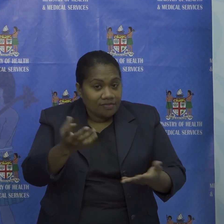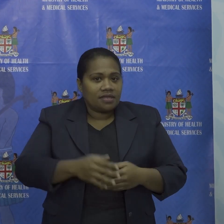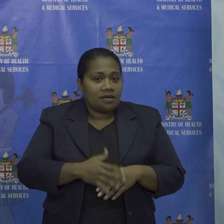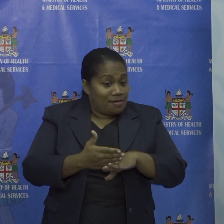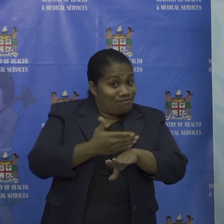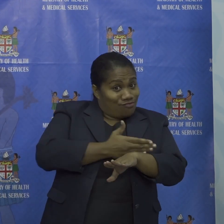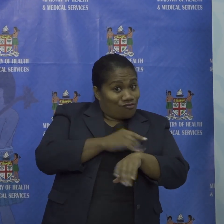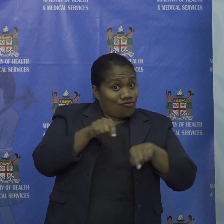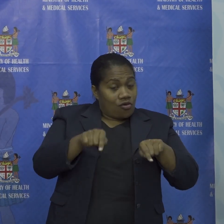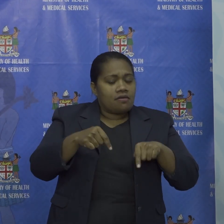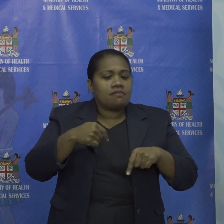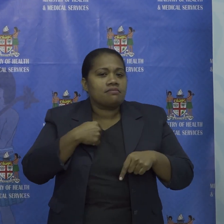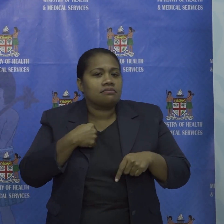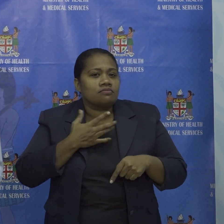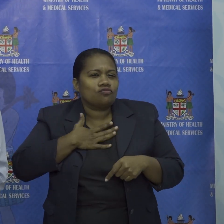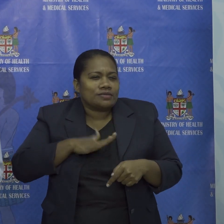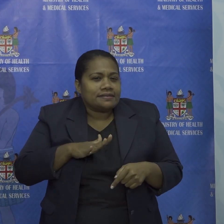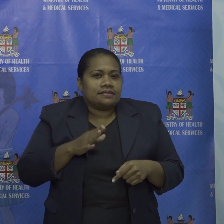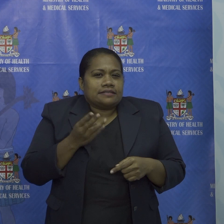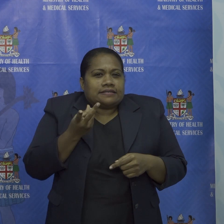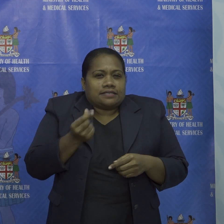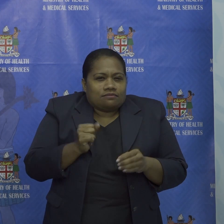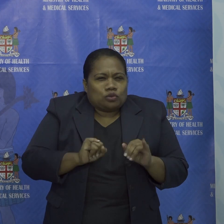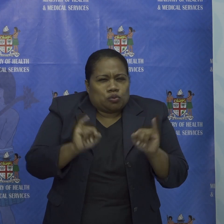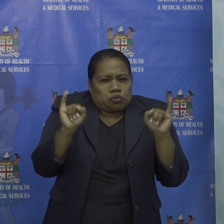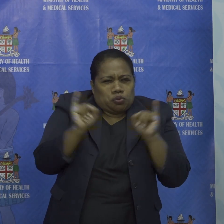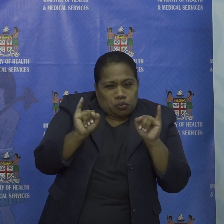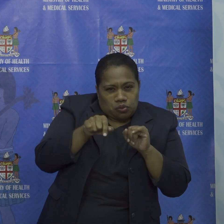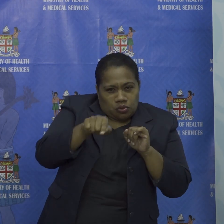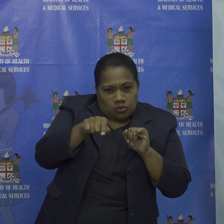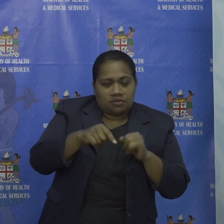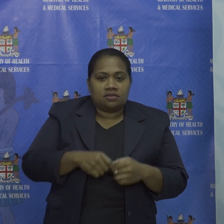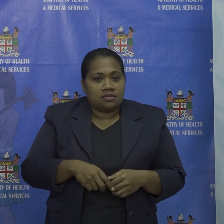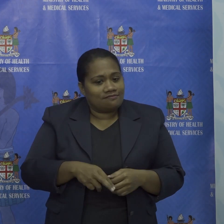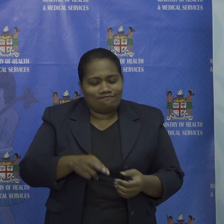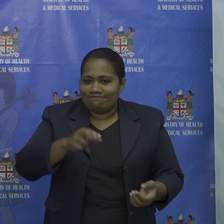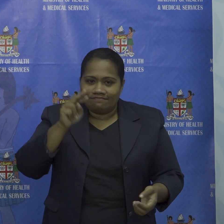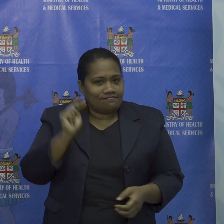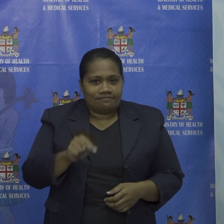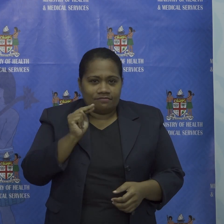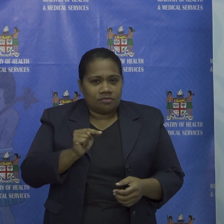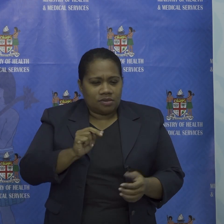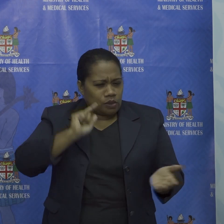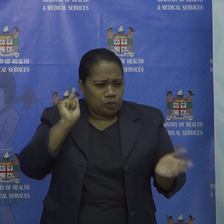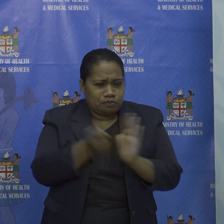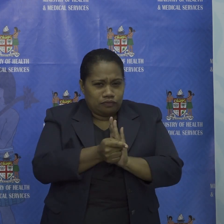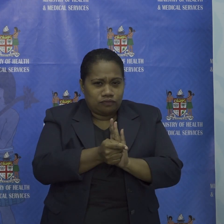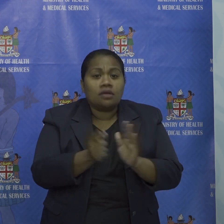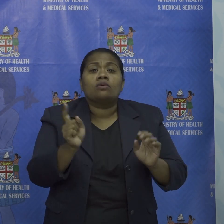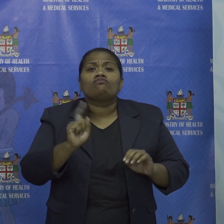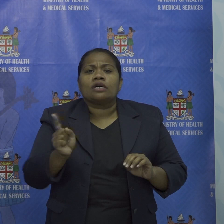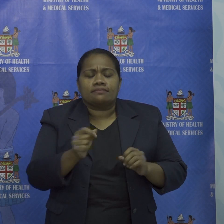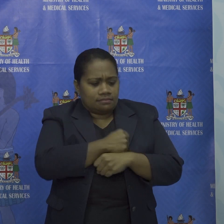Before I do, we have some urgent developments to cover that require immediate changes to our containment strategy.